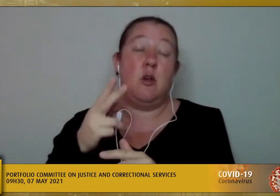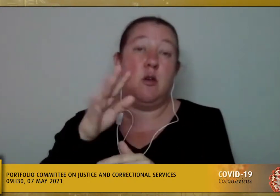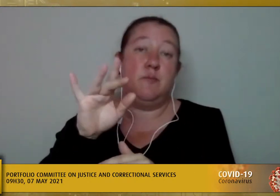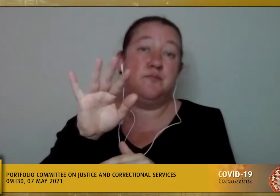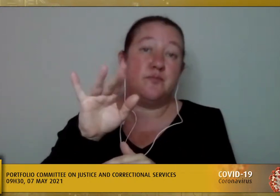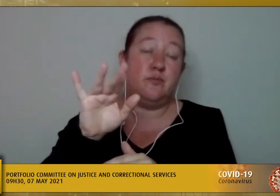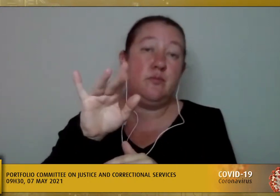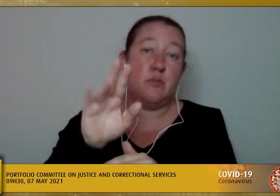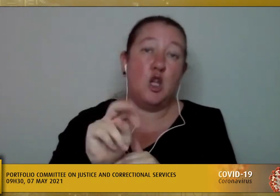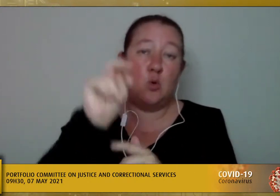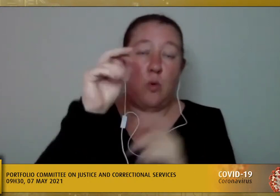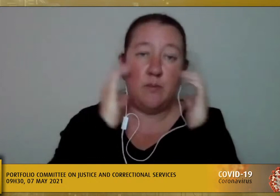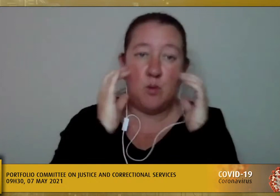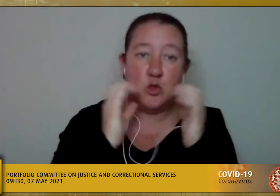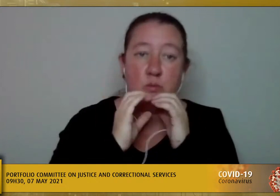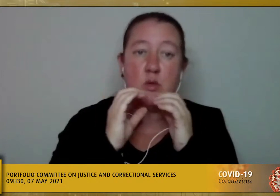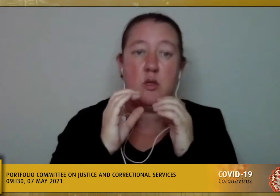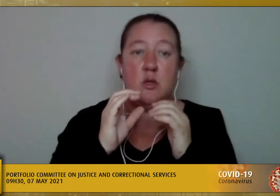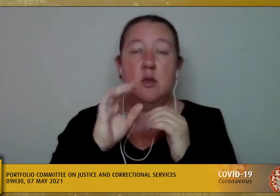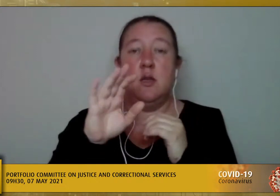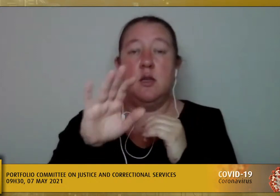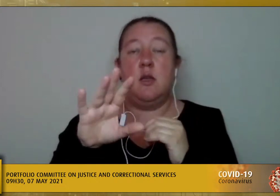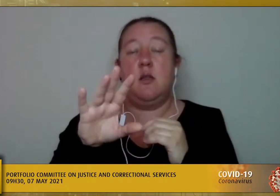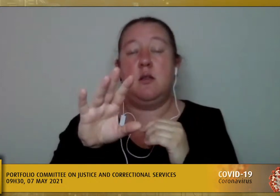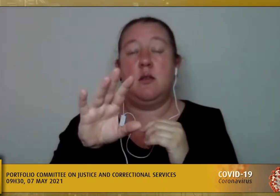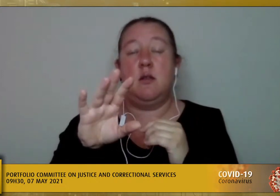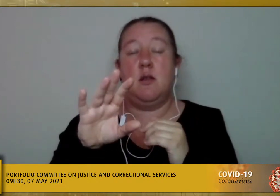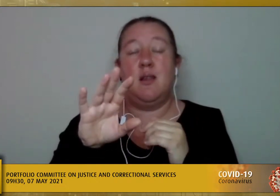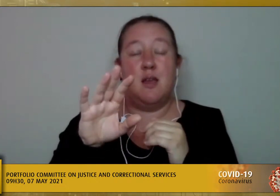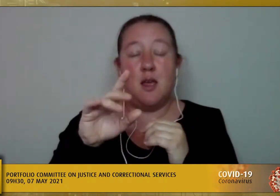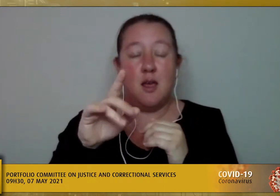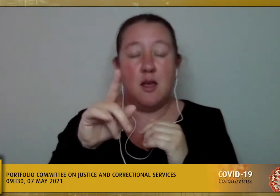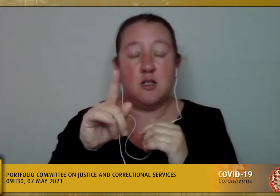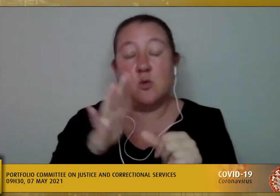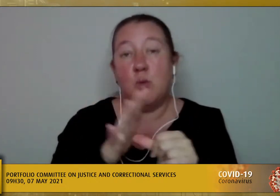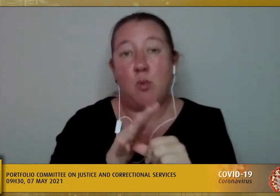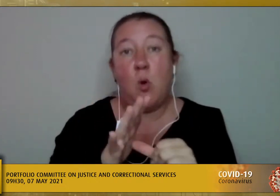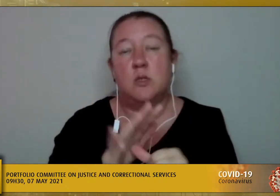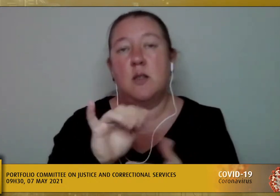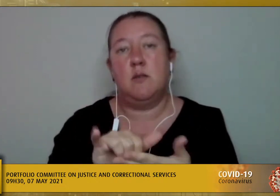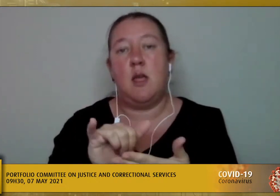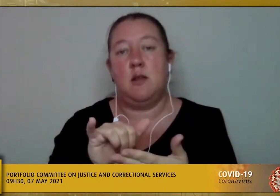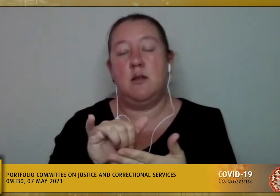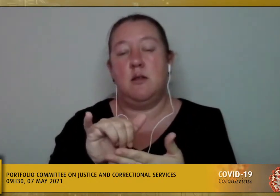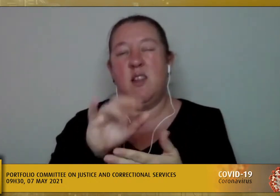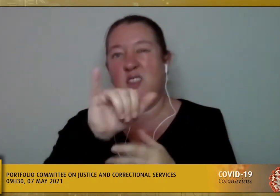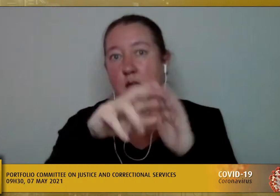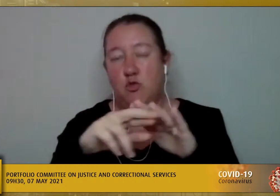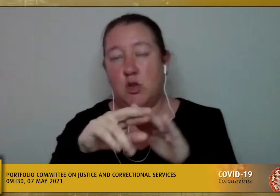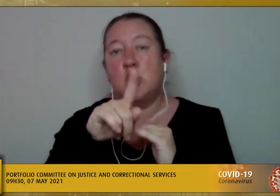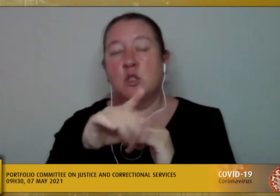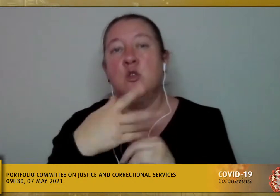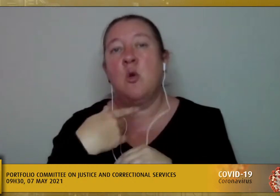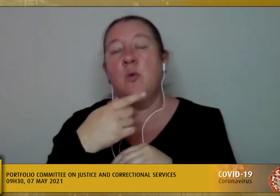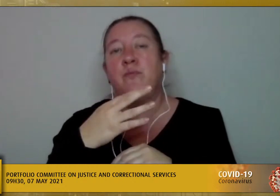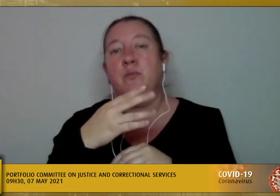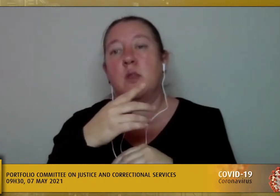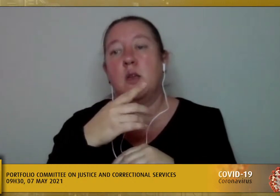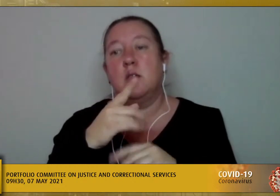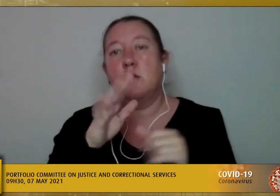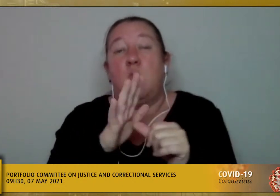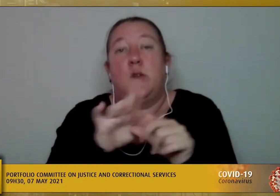and North of Mozambique in Cabot calcado so it's important that we must try as the country to try